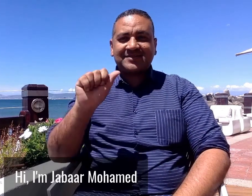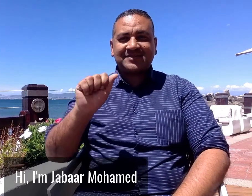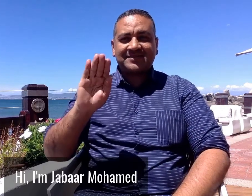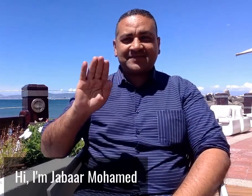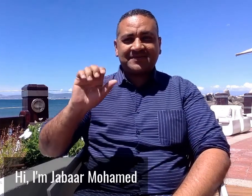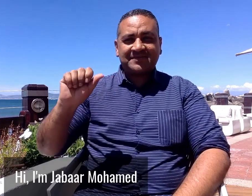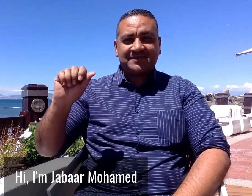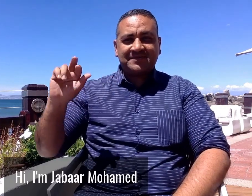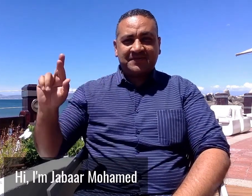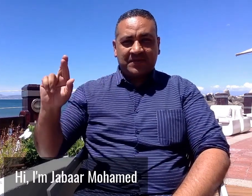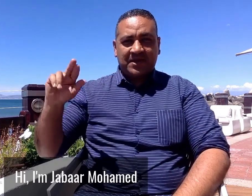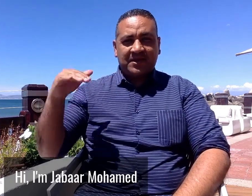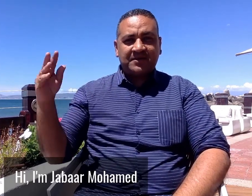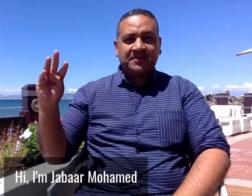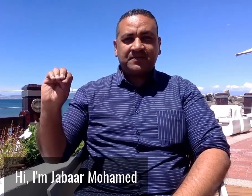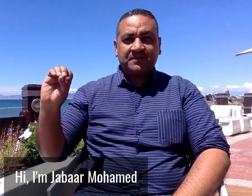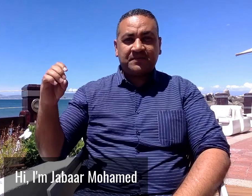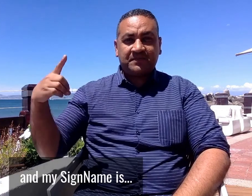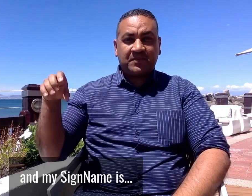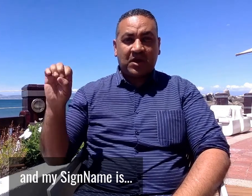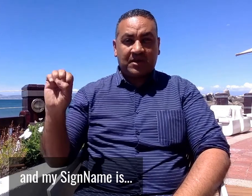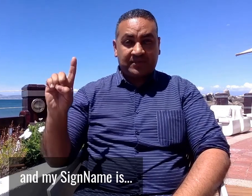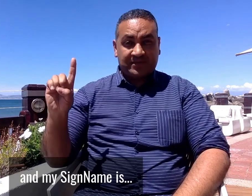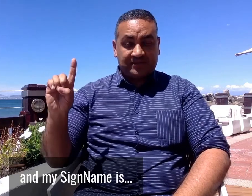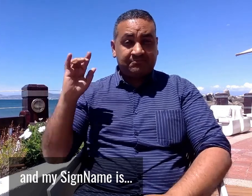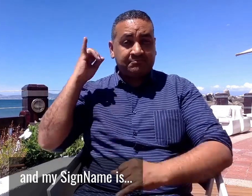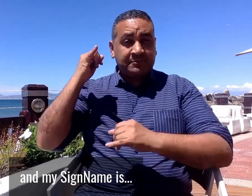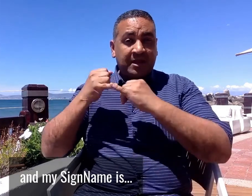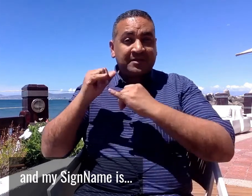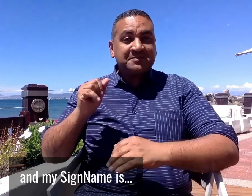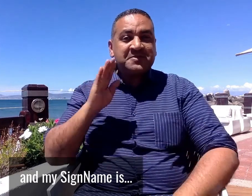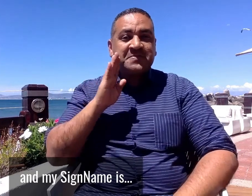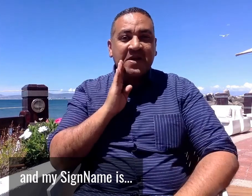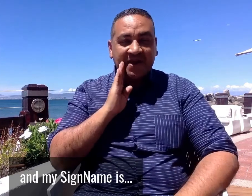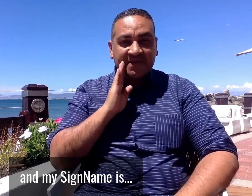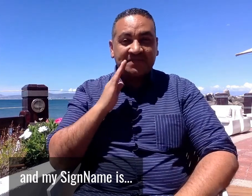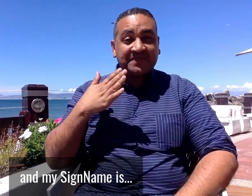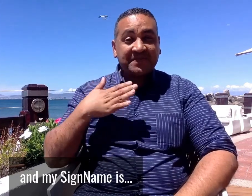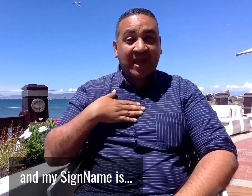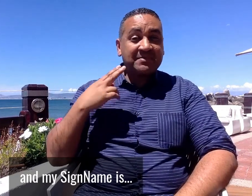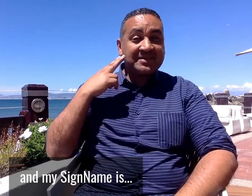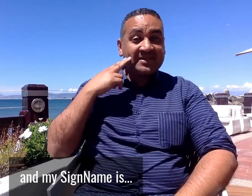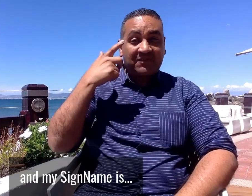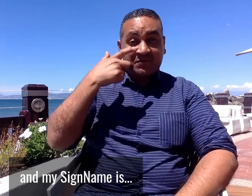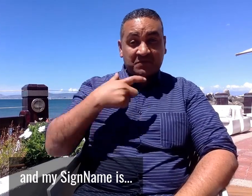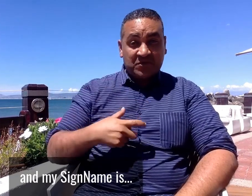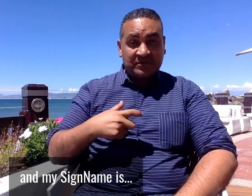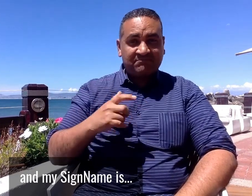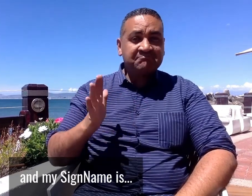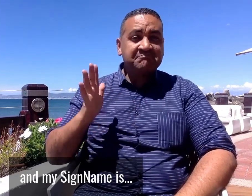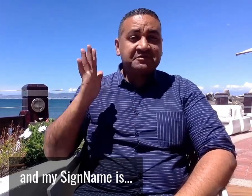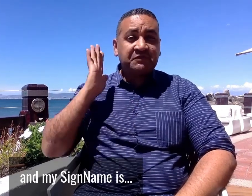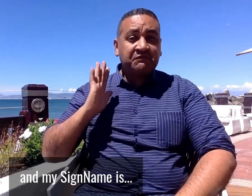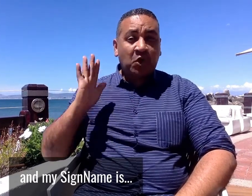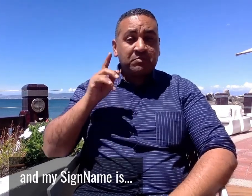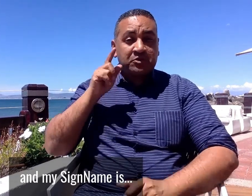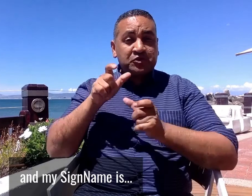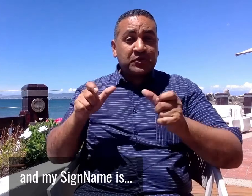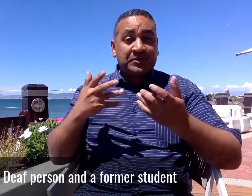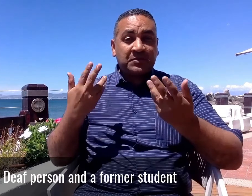Hi, I'm Jabbar Mohammed, and my name sign is. I'm